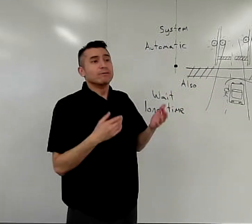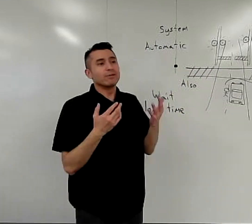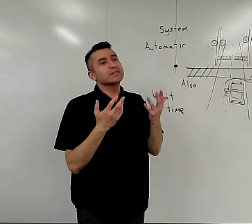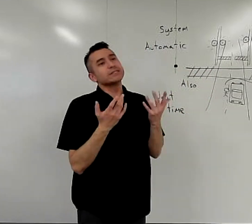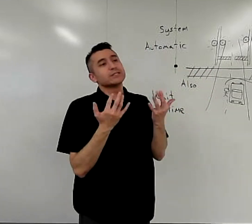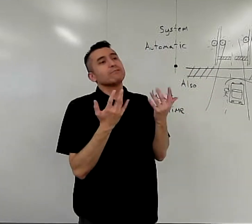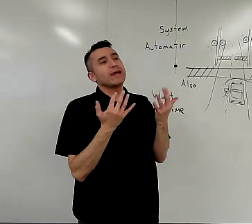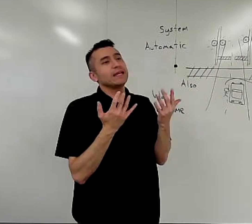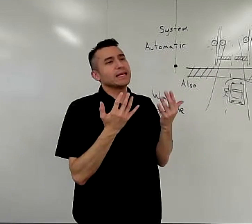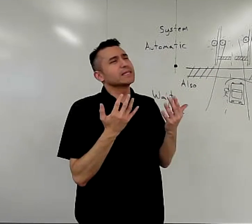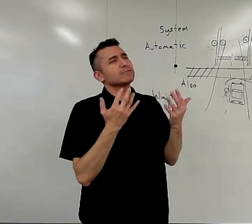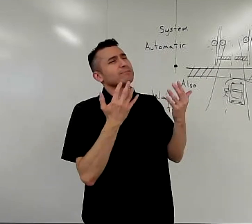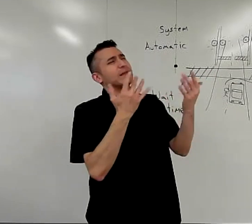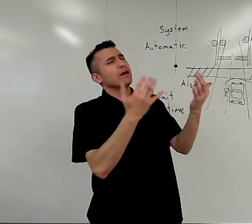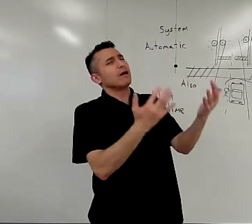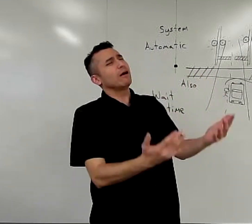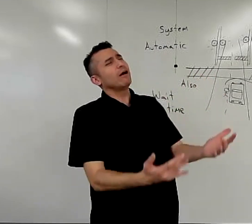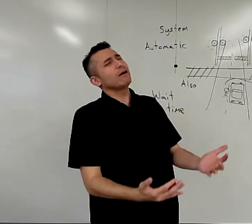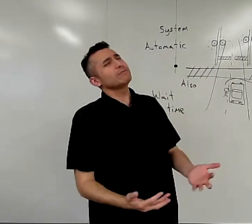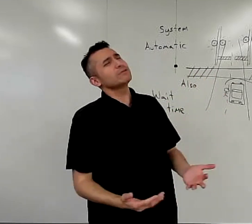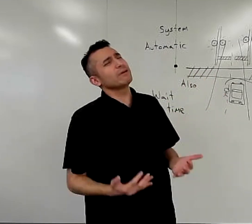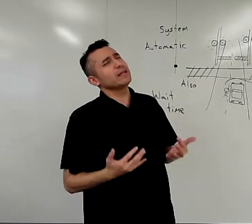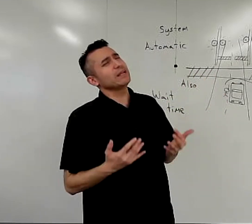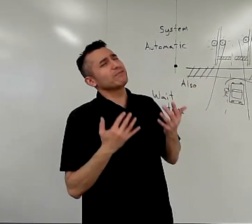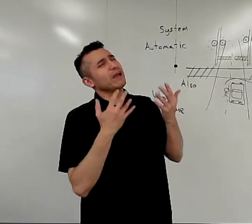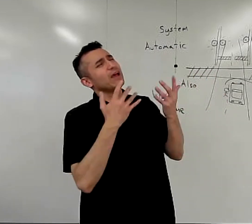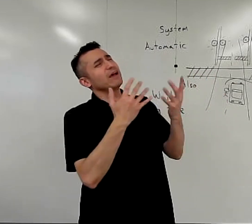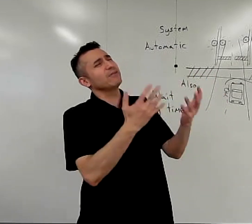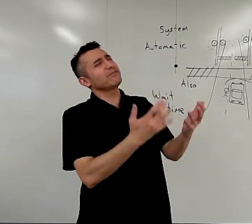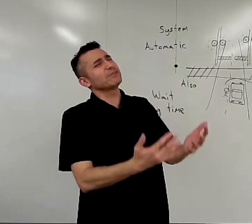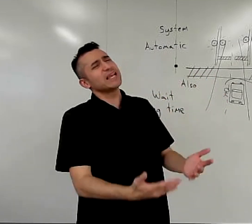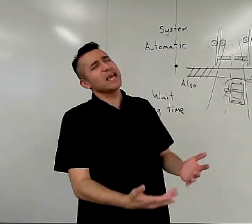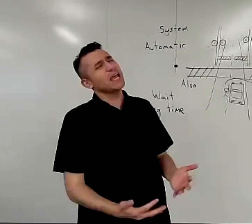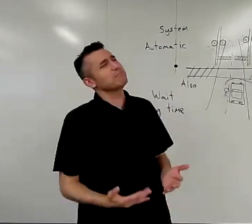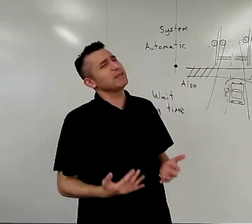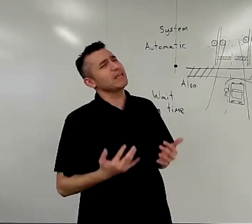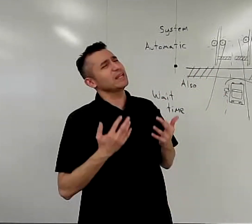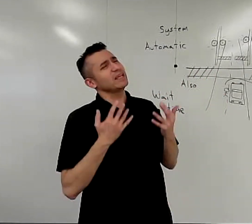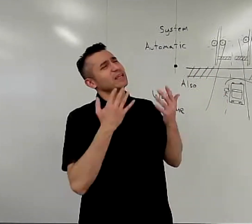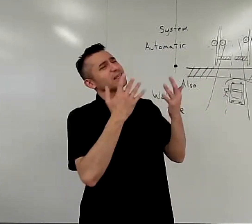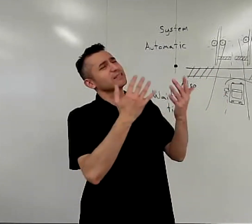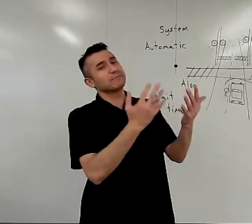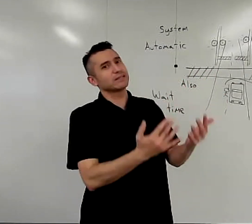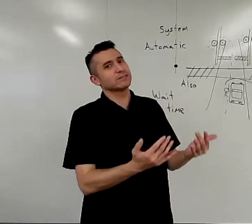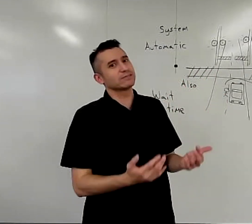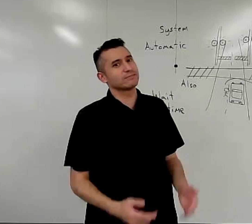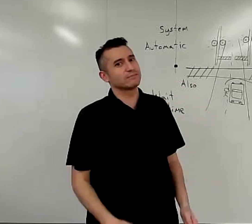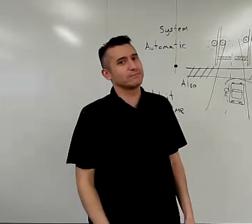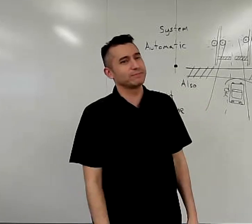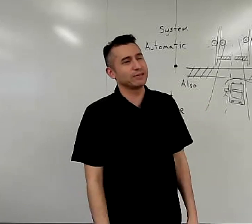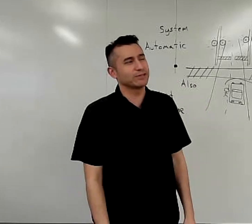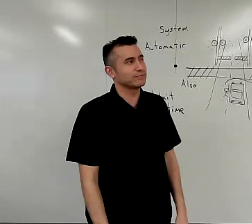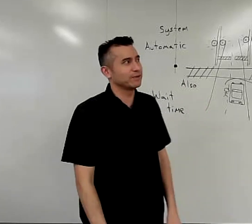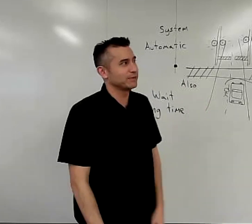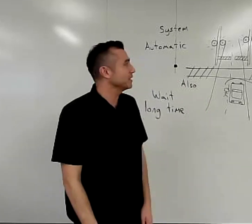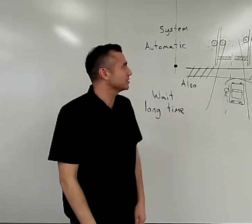while this is just waiting, this would be, oh, I was waiting forever, 10 minutes, because we Americans are very impatient,